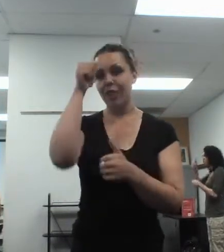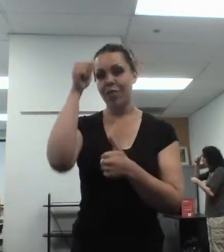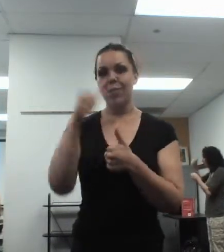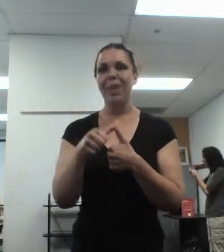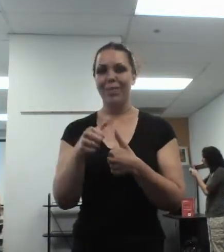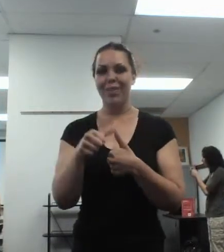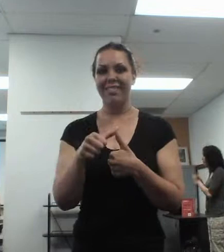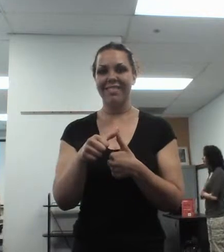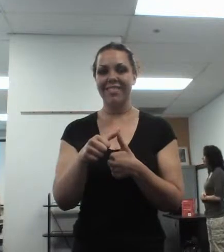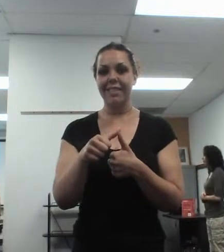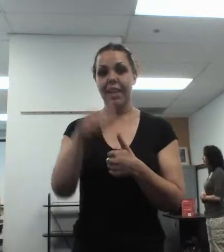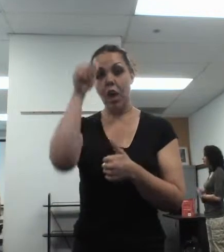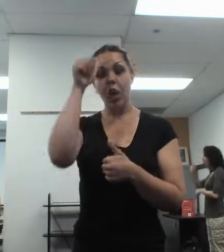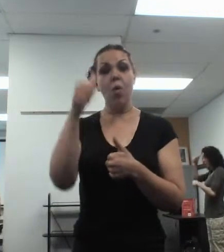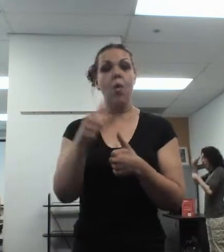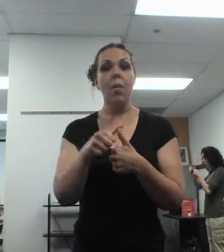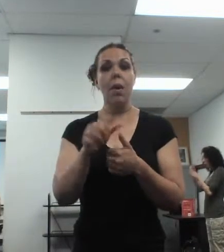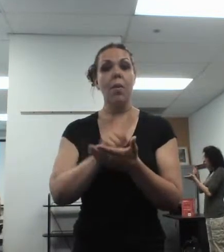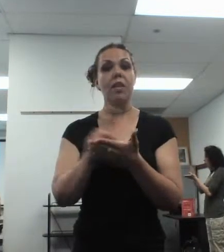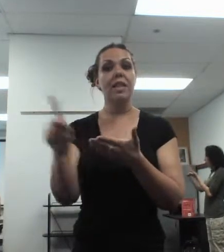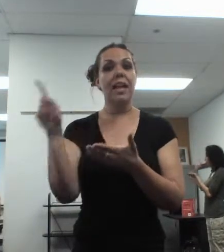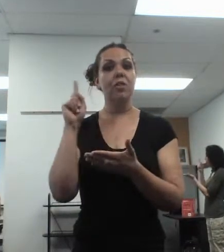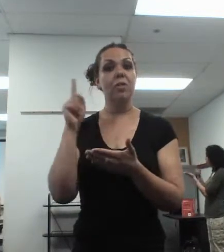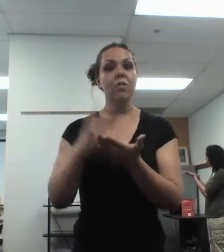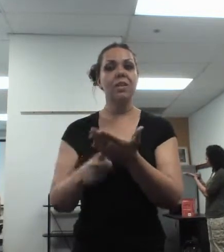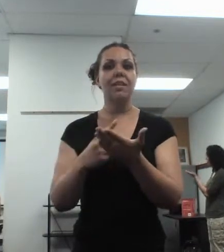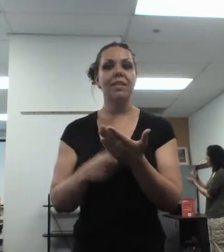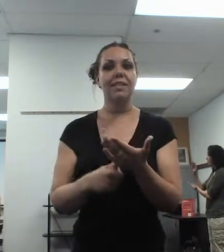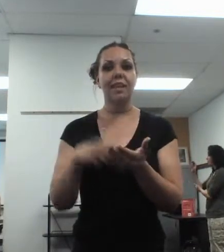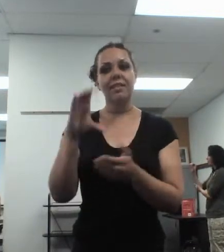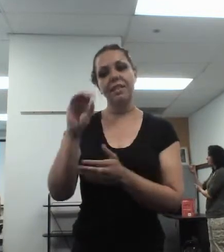Remember last week we talked about cognitive processes? This